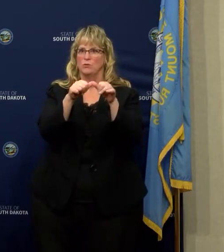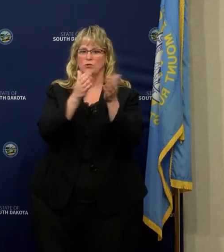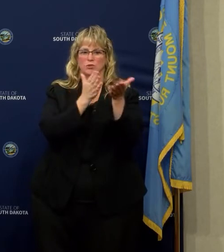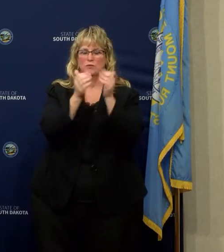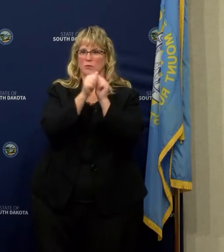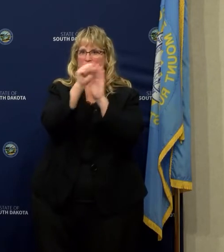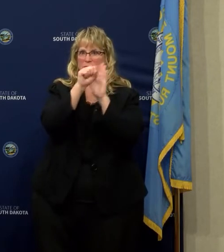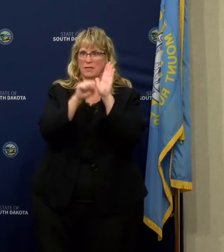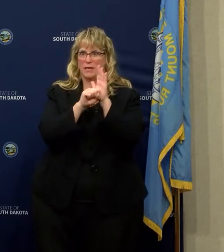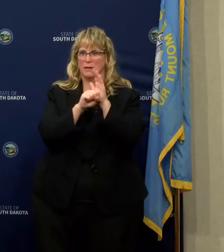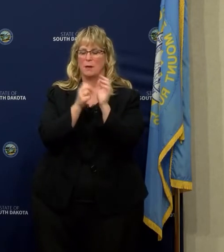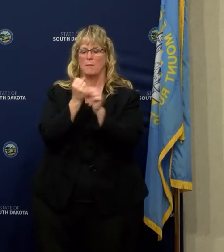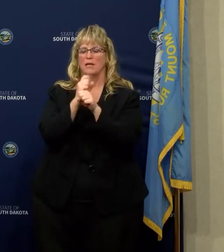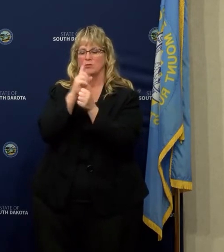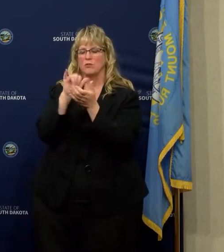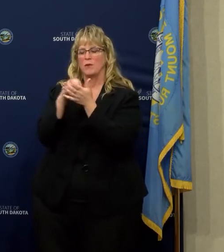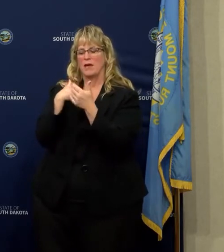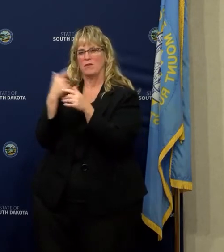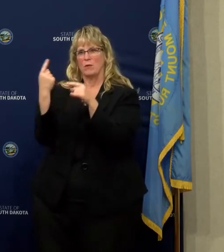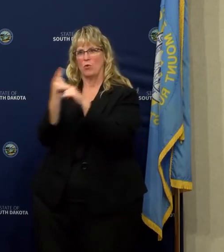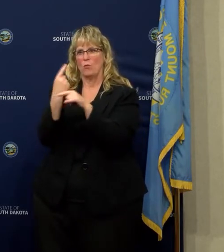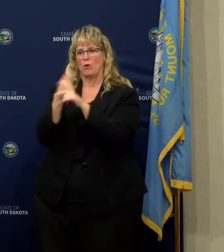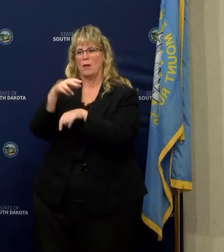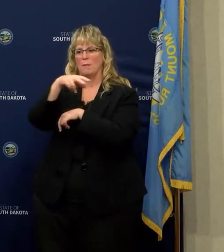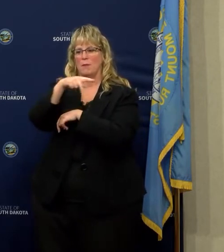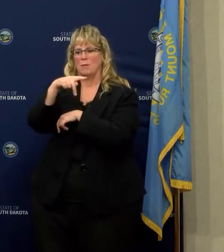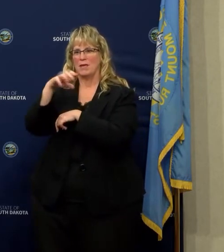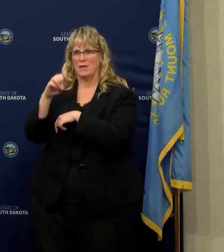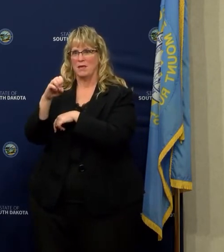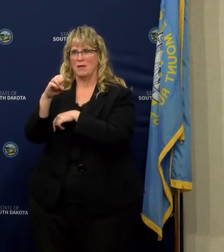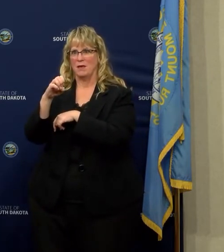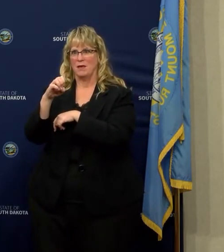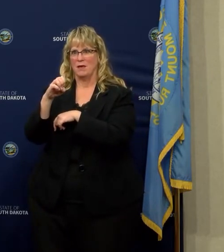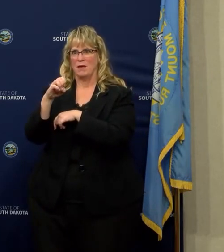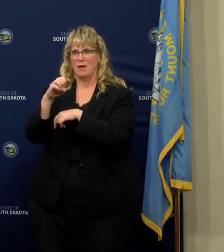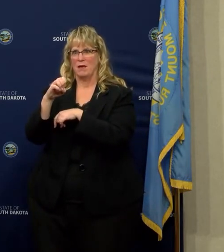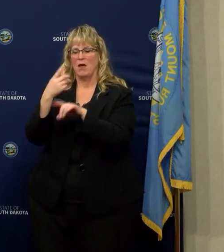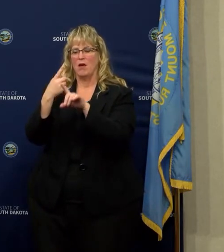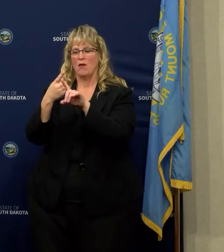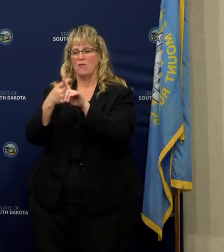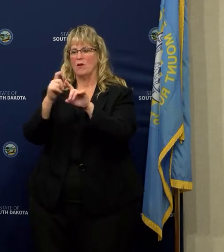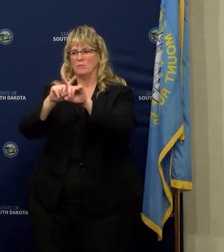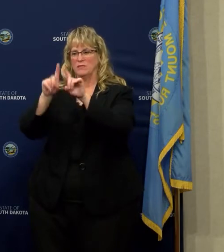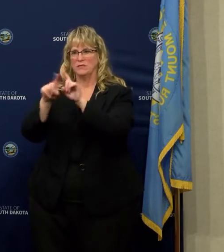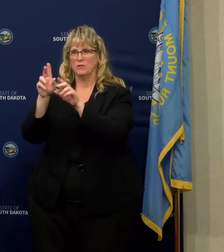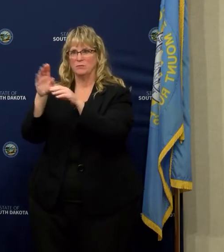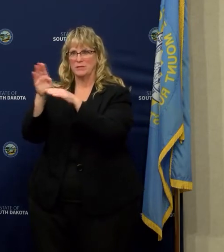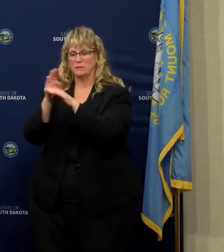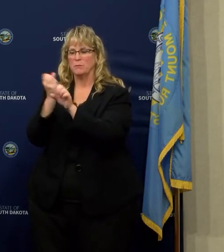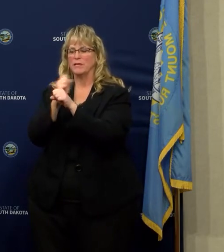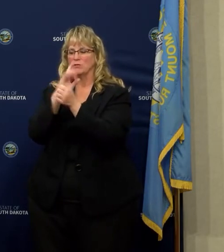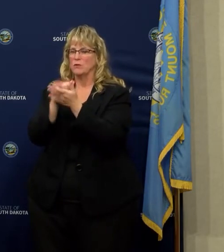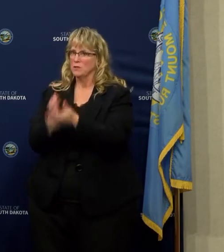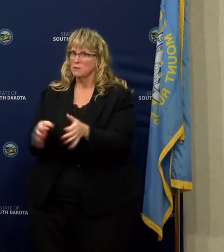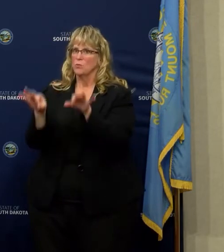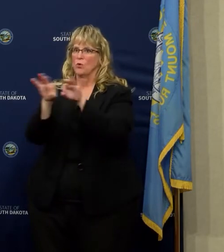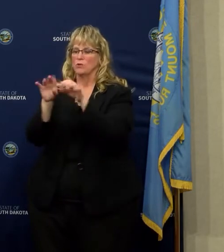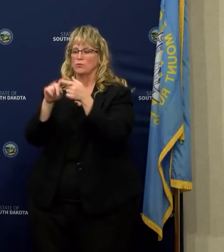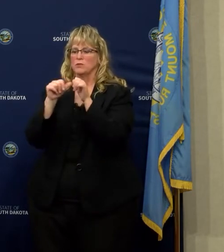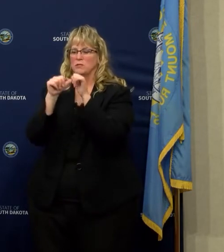folks, securing the appropriate personal protective equipment from vendors will be critical to make sure that they can continue